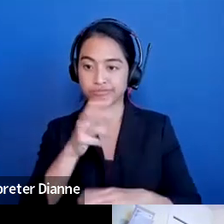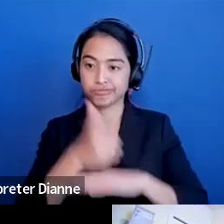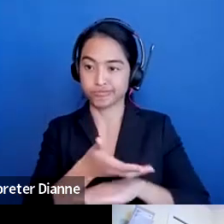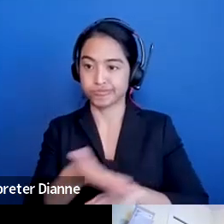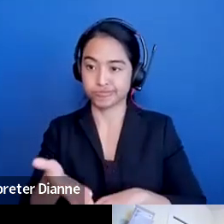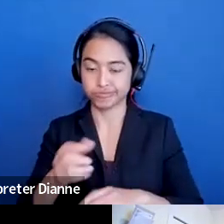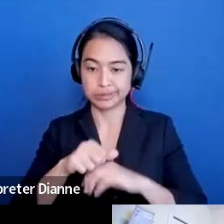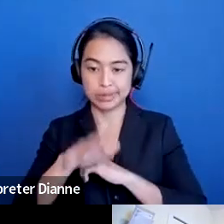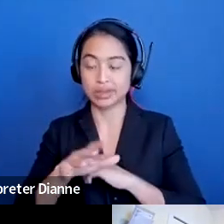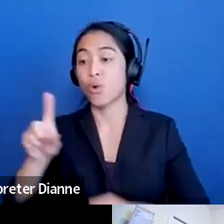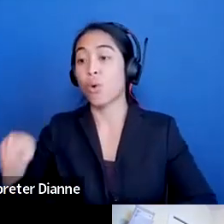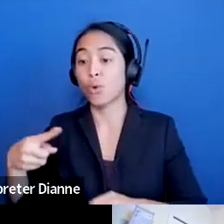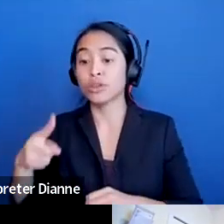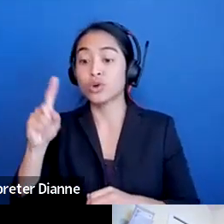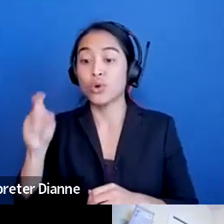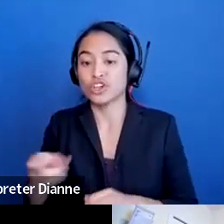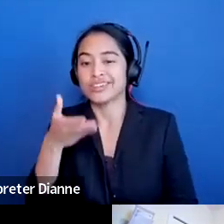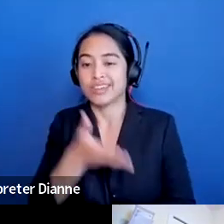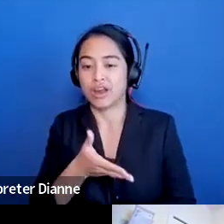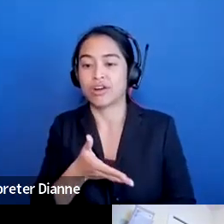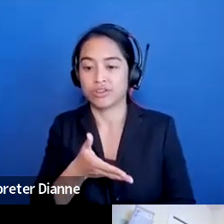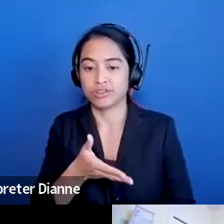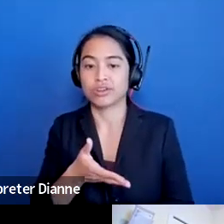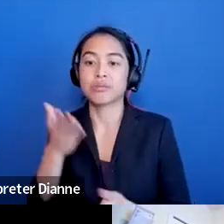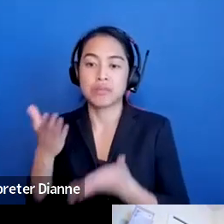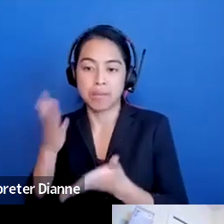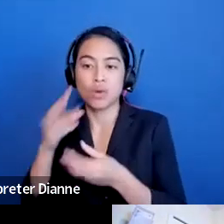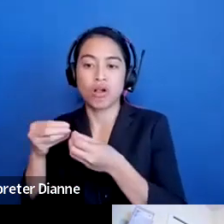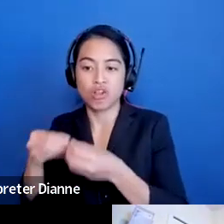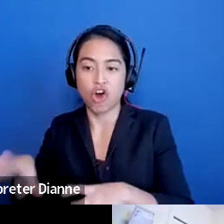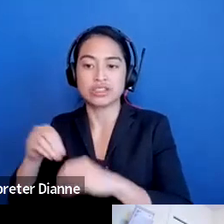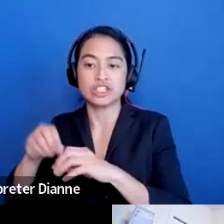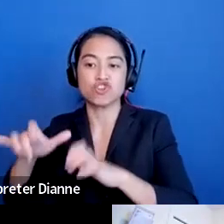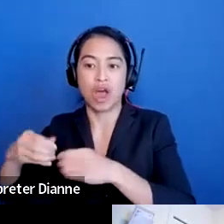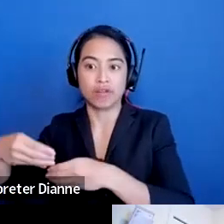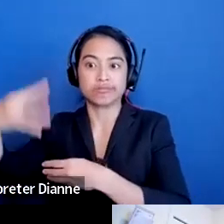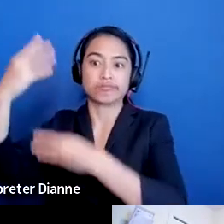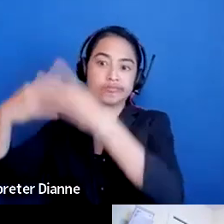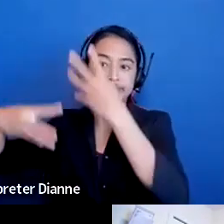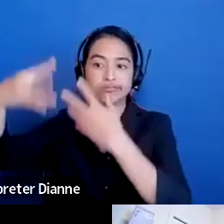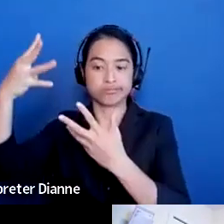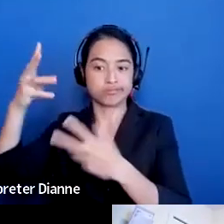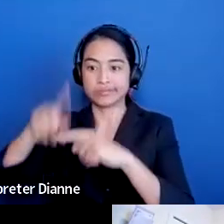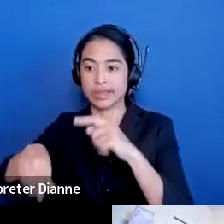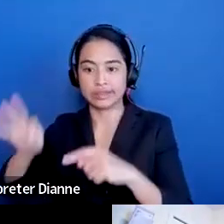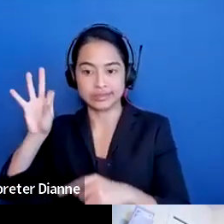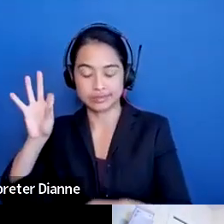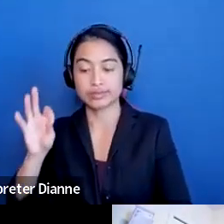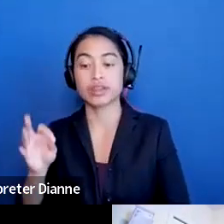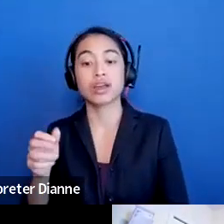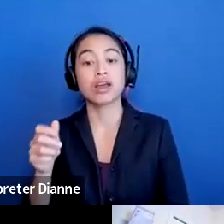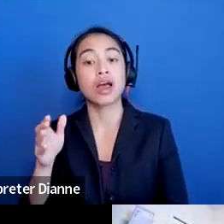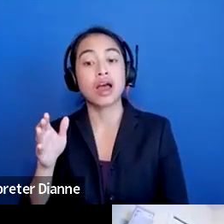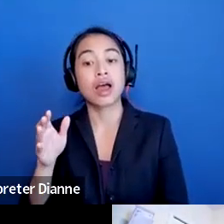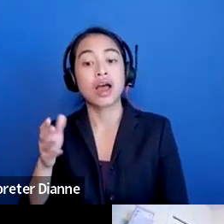questions. Please only submit questions there, as they may get lost in chat. To ask a question or make a comment, you can